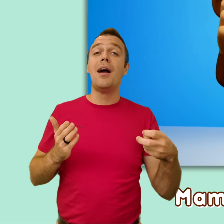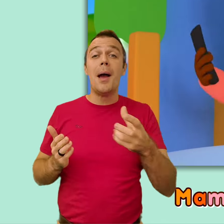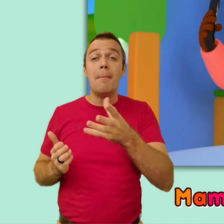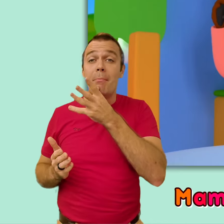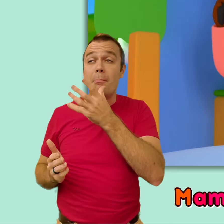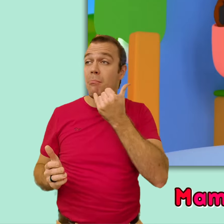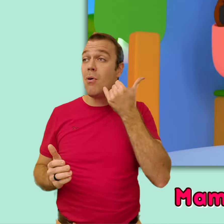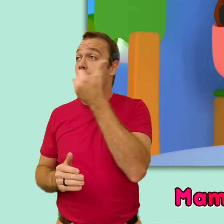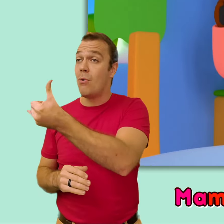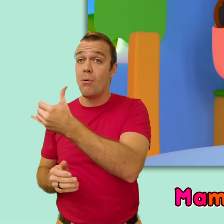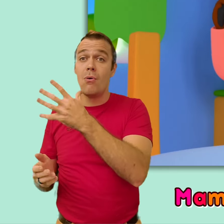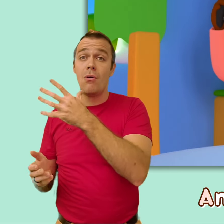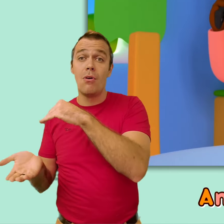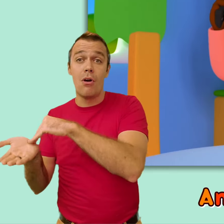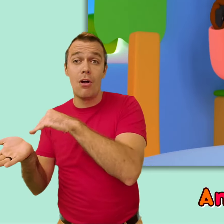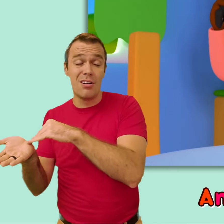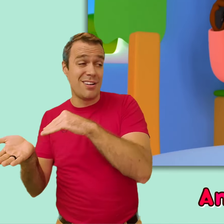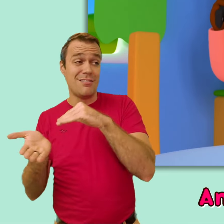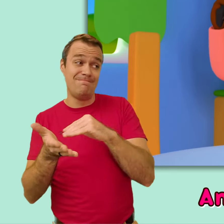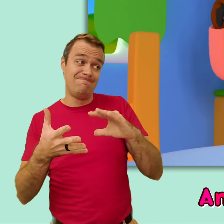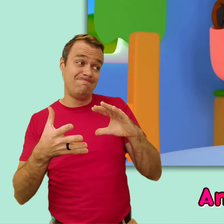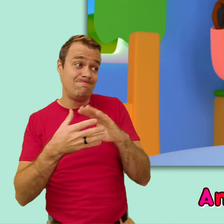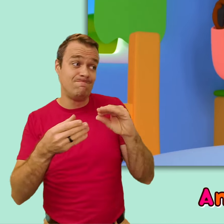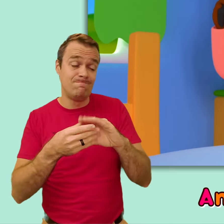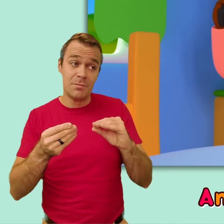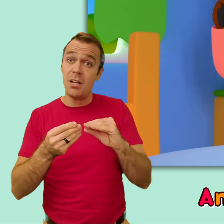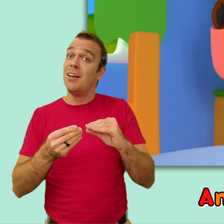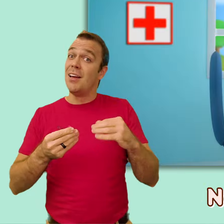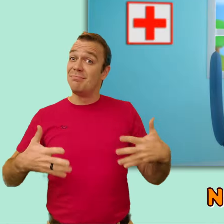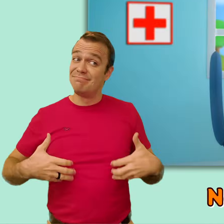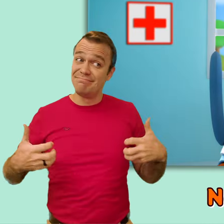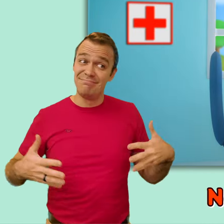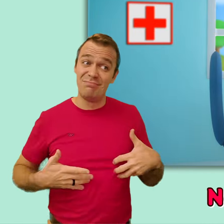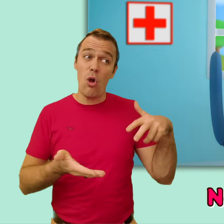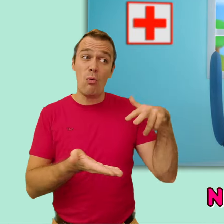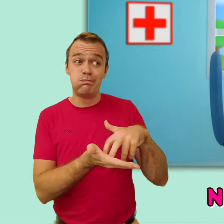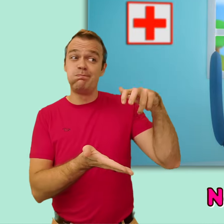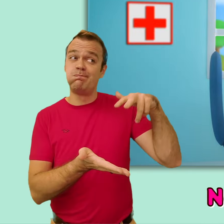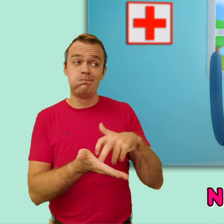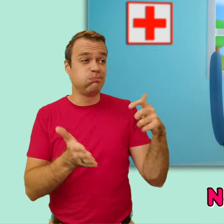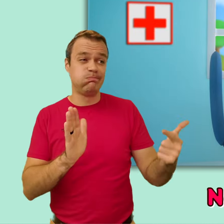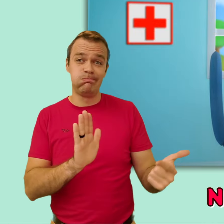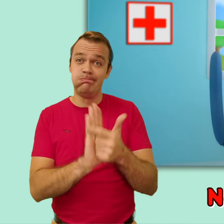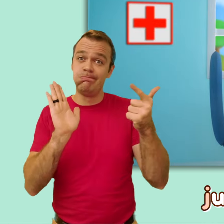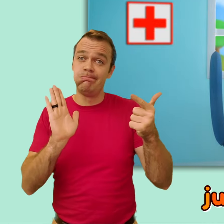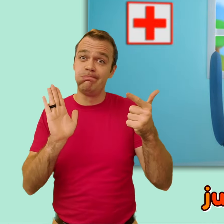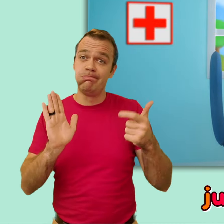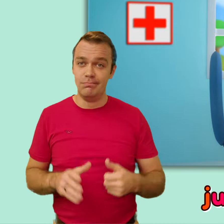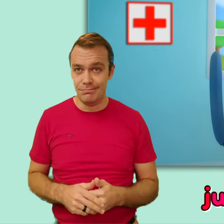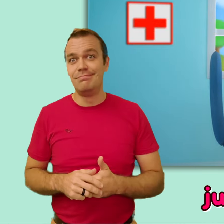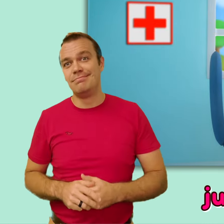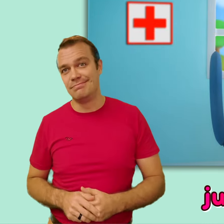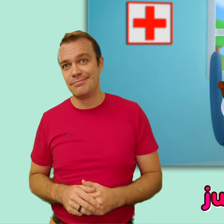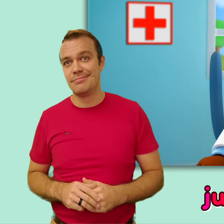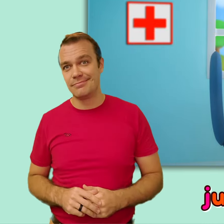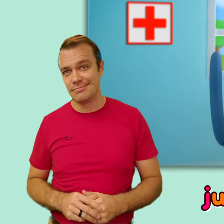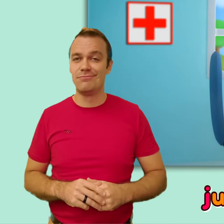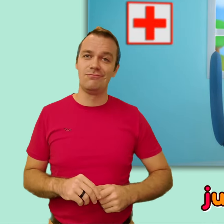head. Mama called the doctor and the doctor said, no more monkeys jumping on